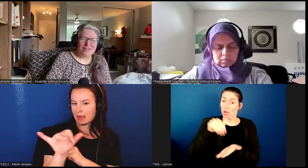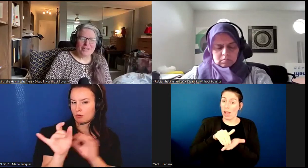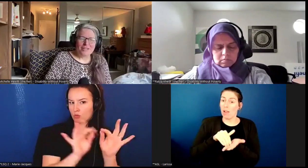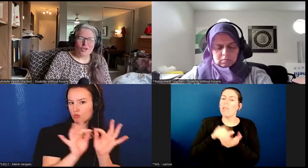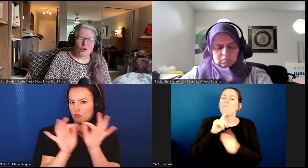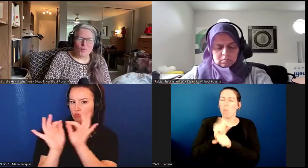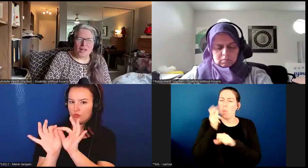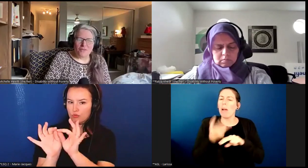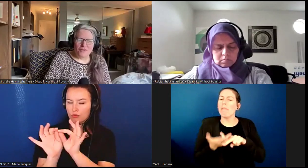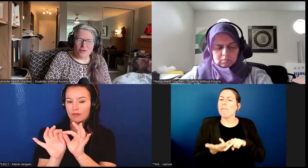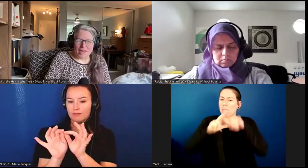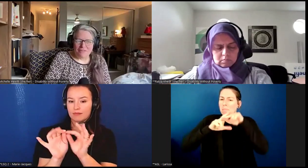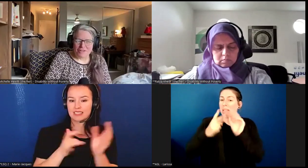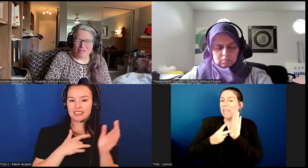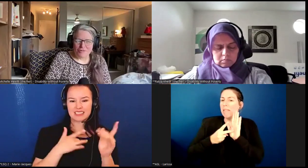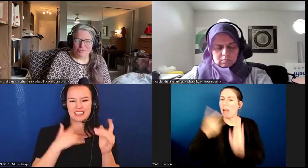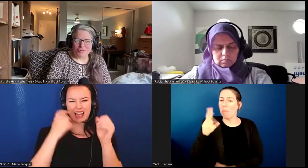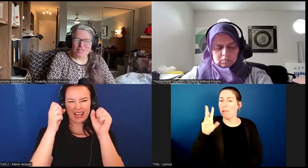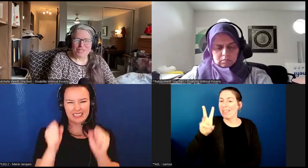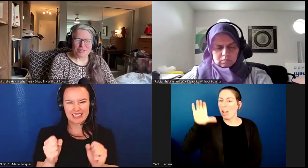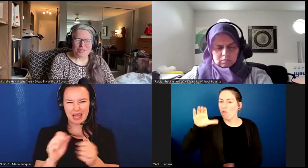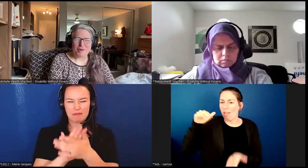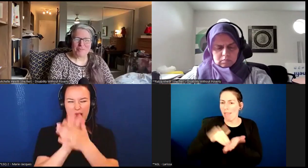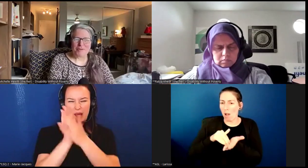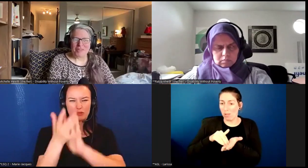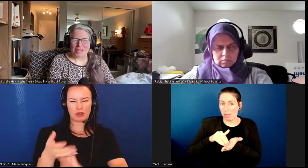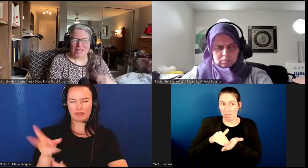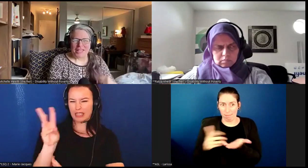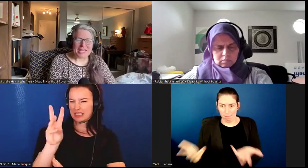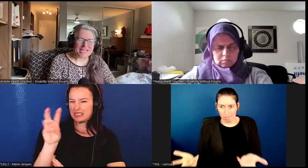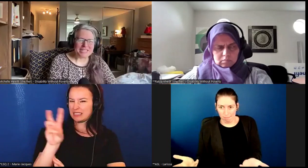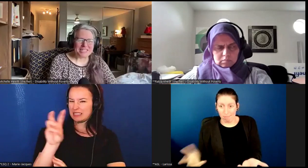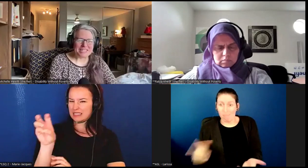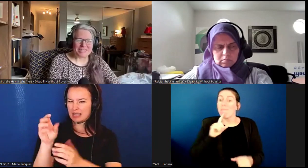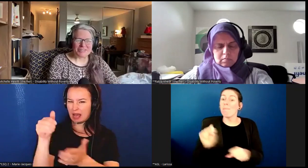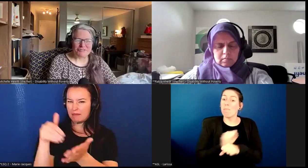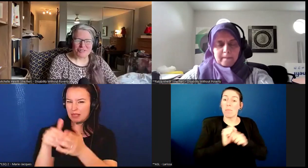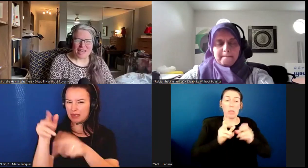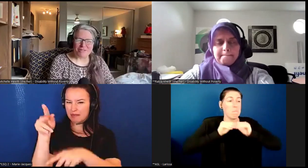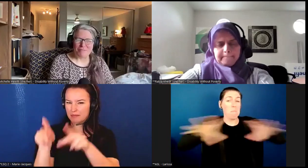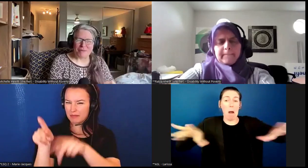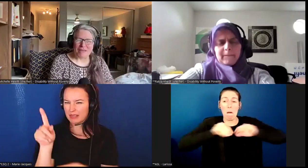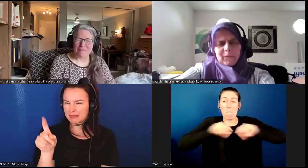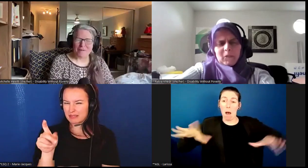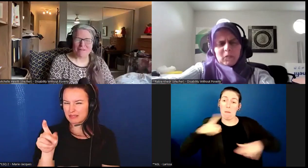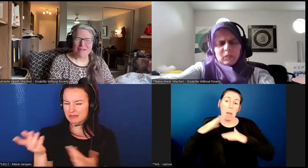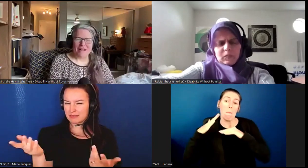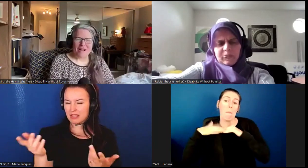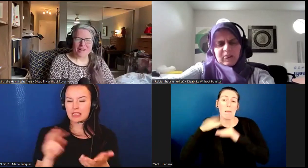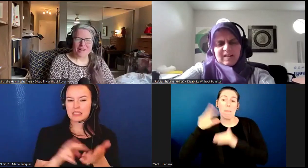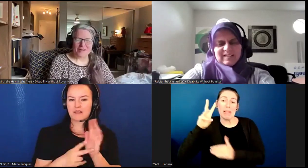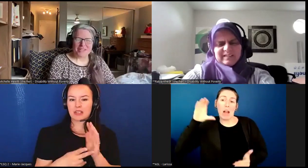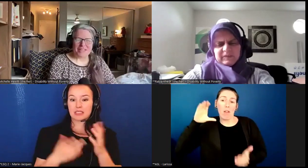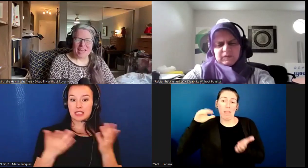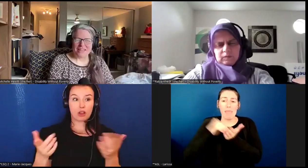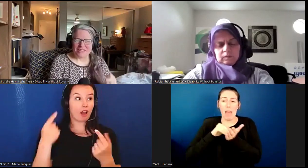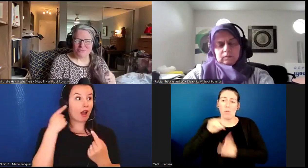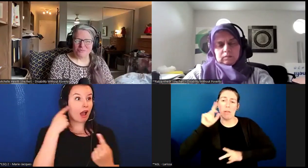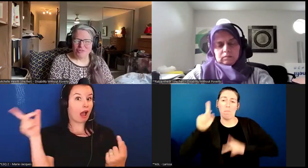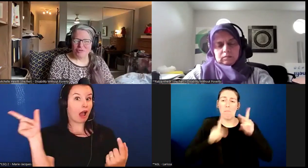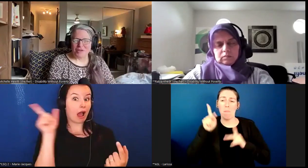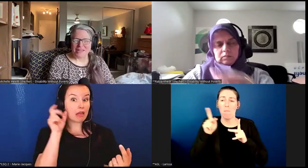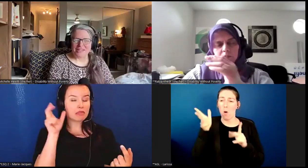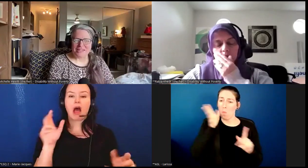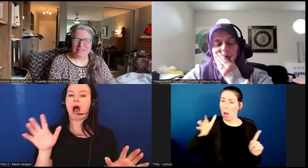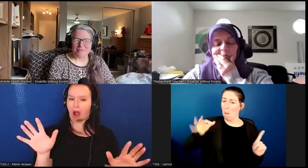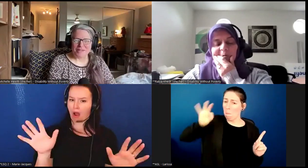600,000. So whenever you hear in news releases at the moment that at least 600,000 people are going to get this